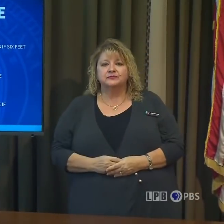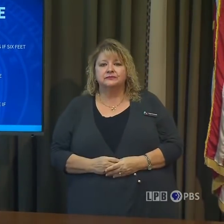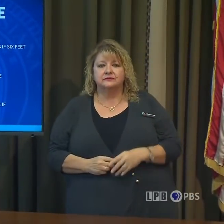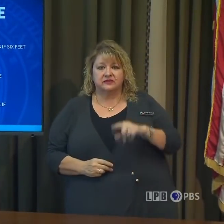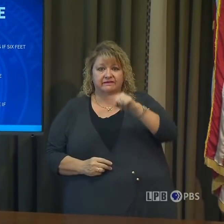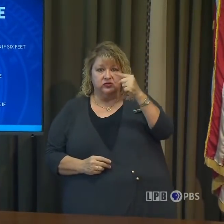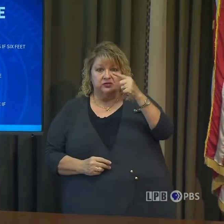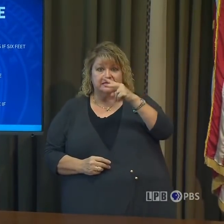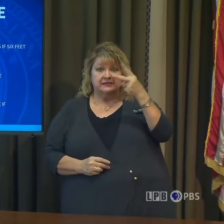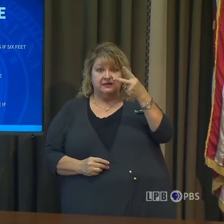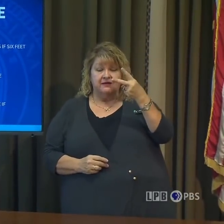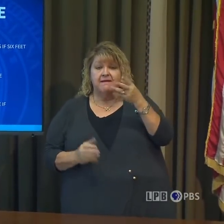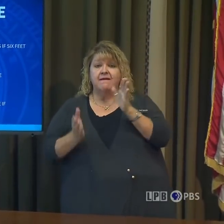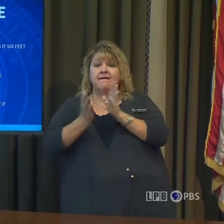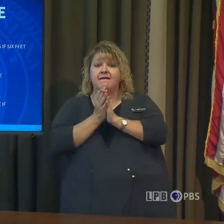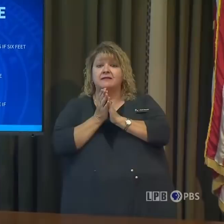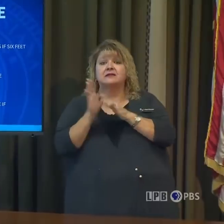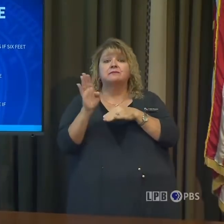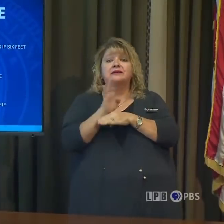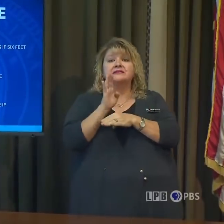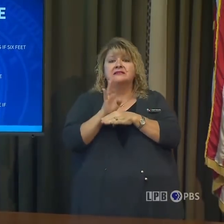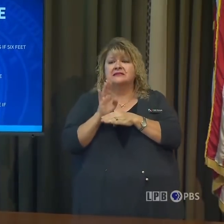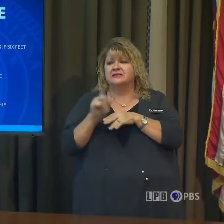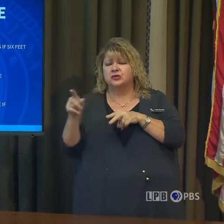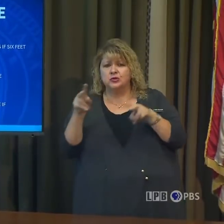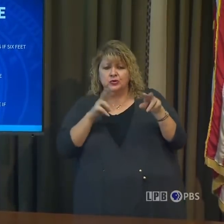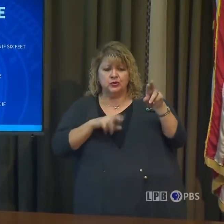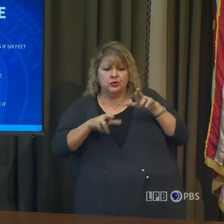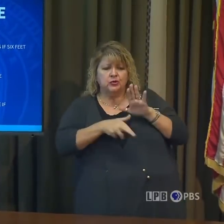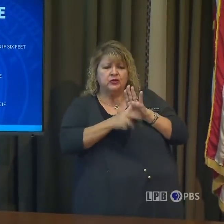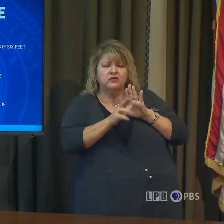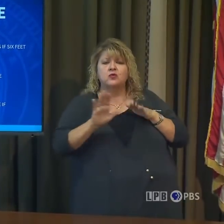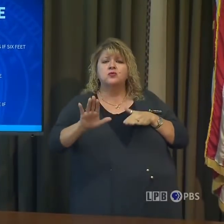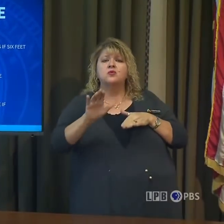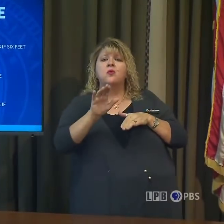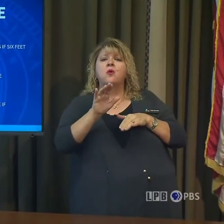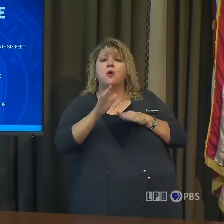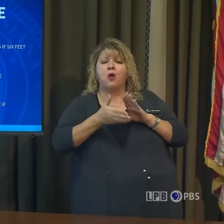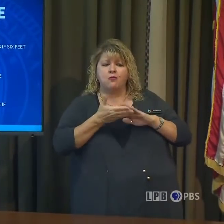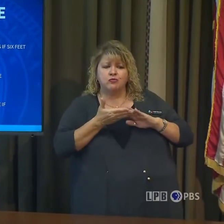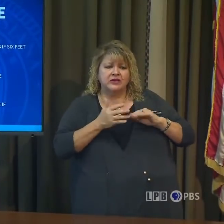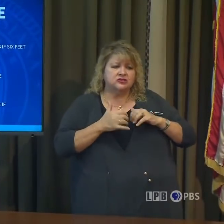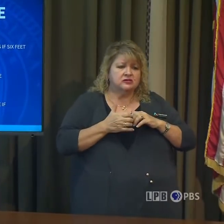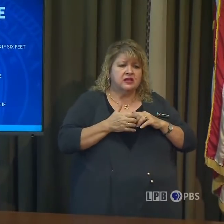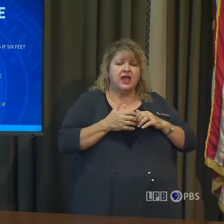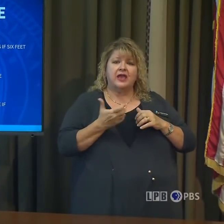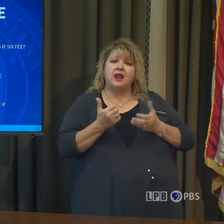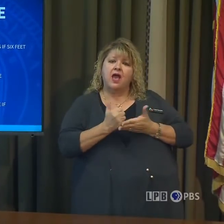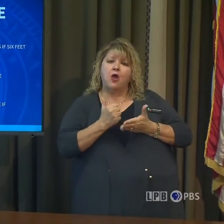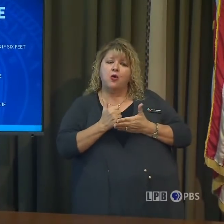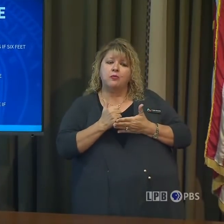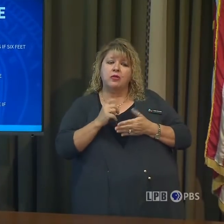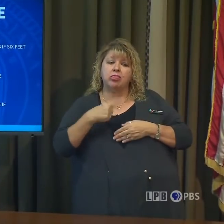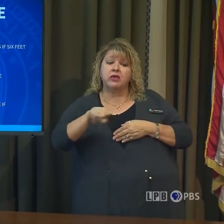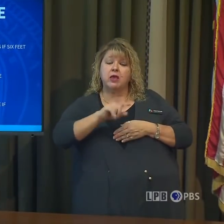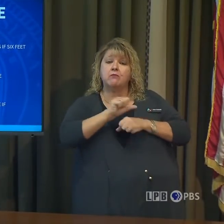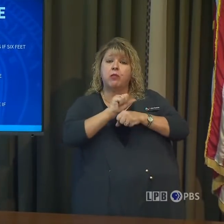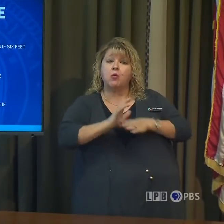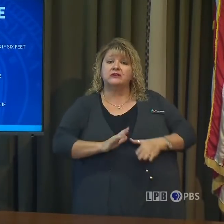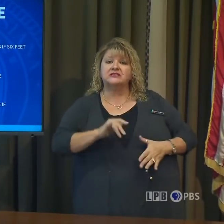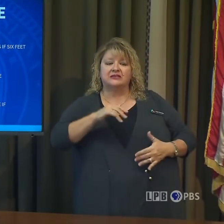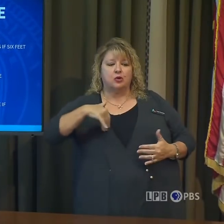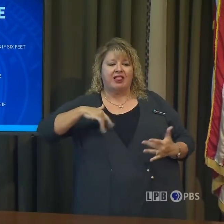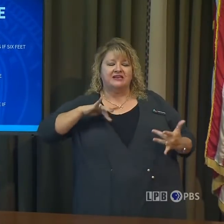Second, we're asking that businesses review their operations and accommodate employees in a way that limits contact and potential